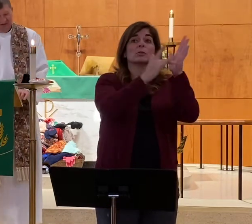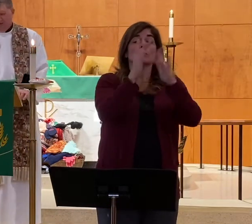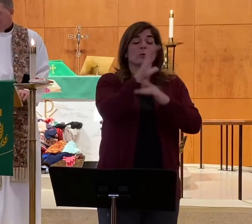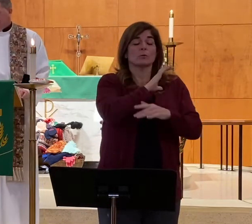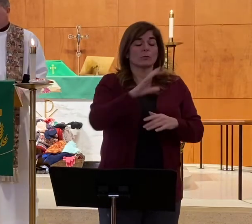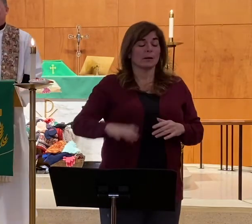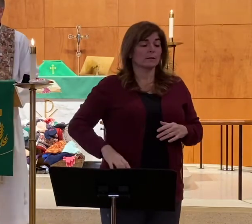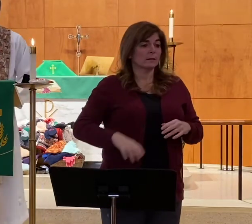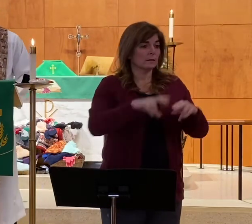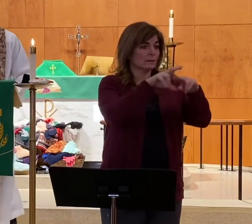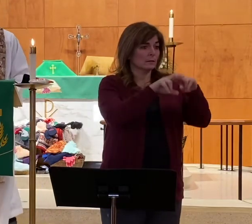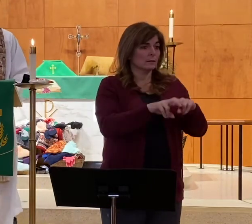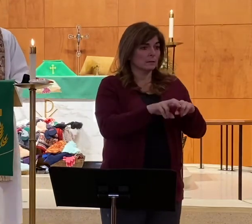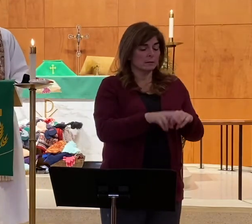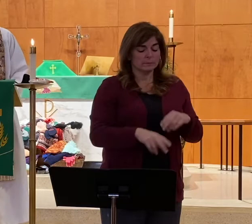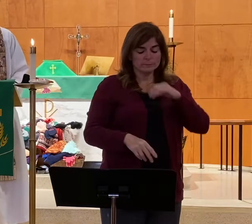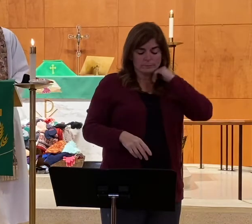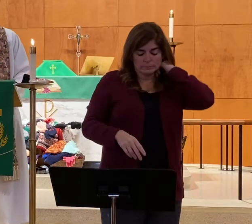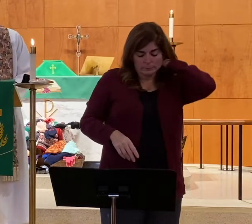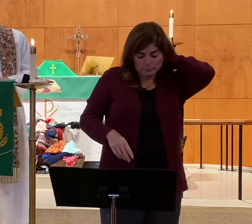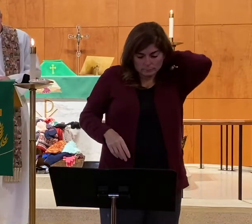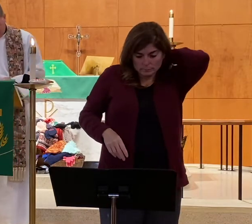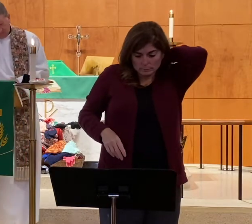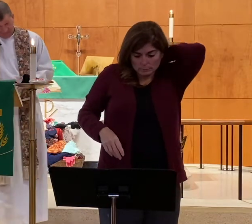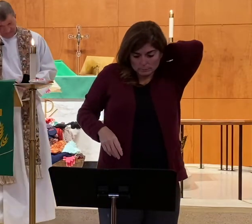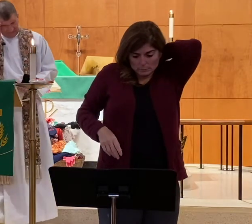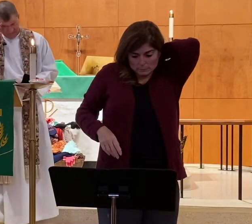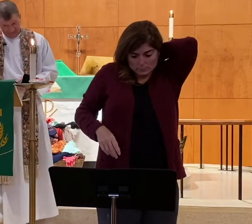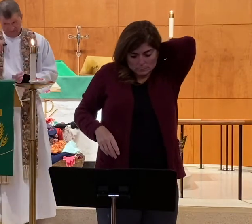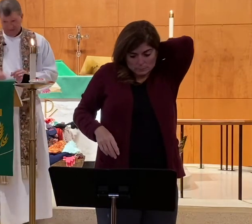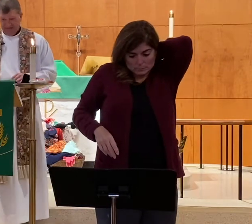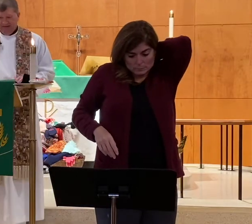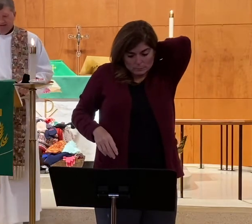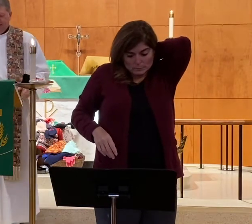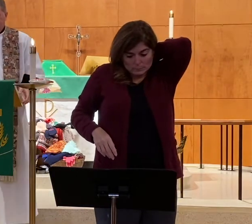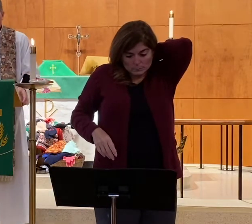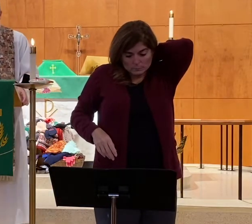Praise to you, Lord Christ. You may be seated.